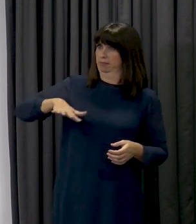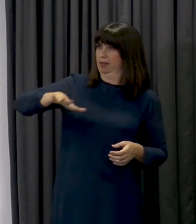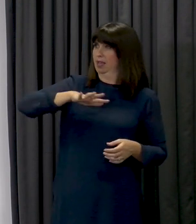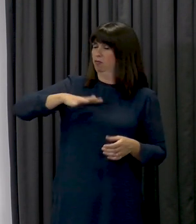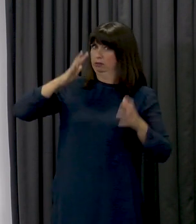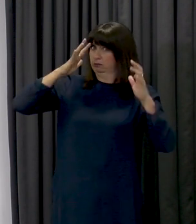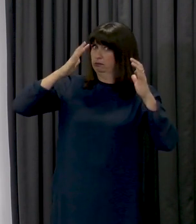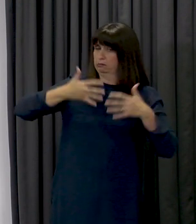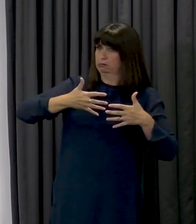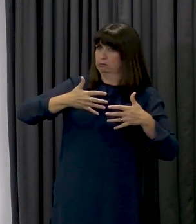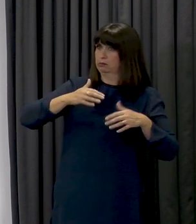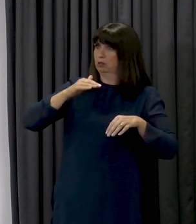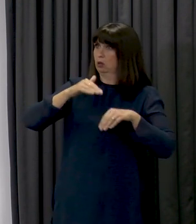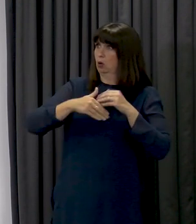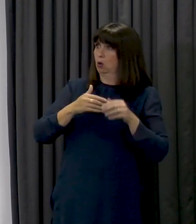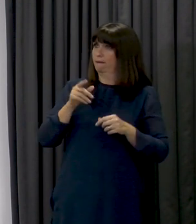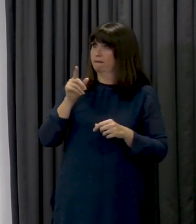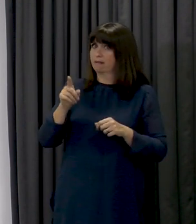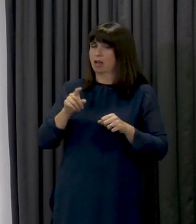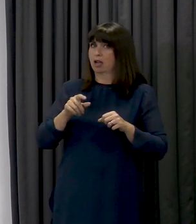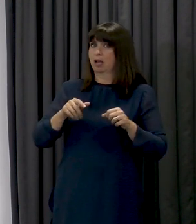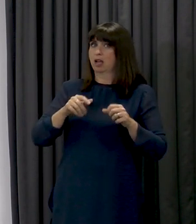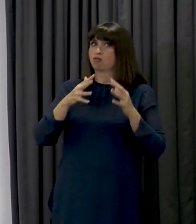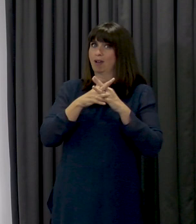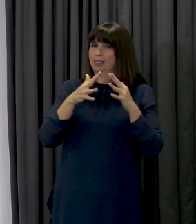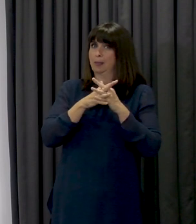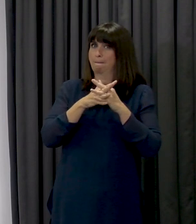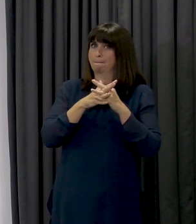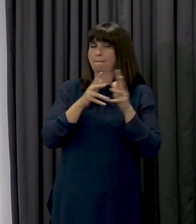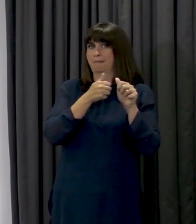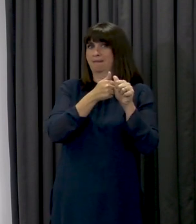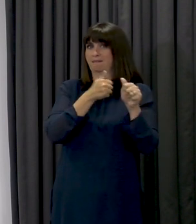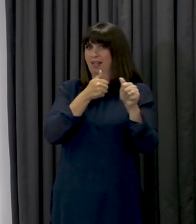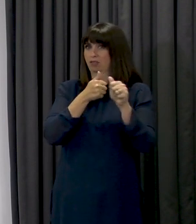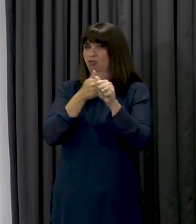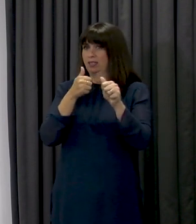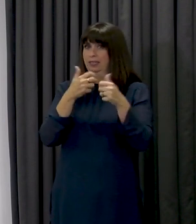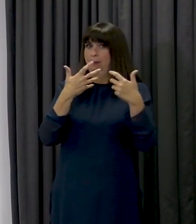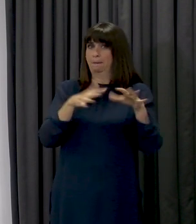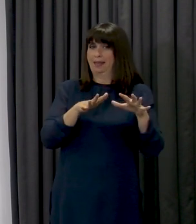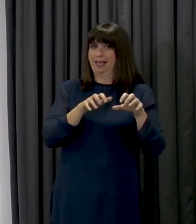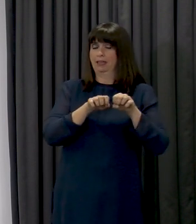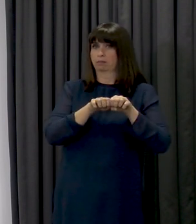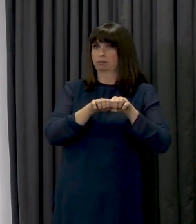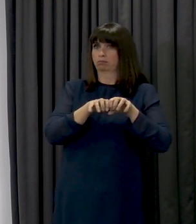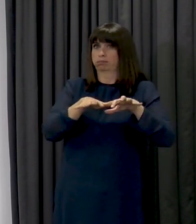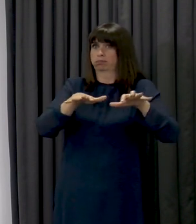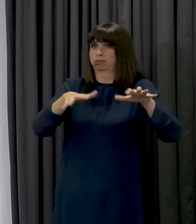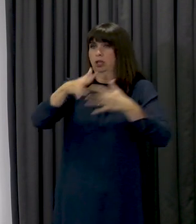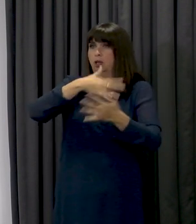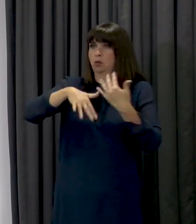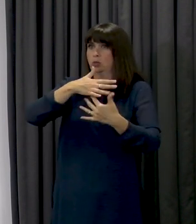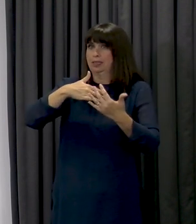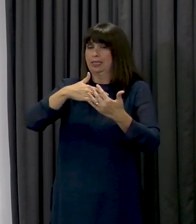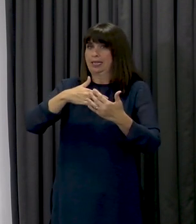by the CMO and the Minister this week to community transmission in Wrexham. Two outbreak control teams at work and mobile testing also rolled out. You've said there